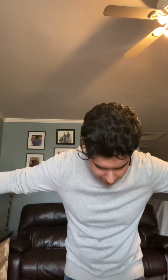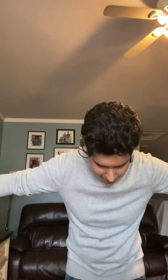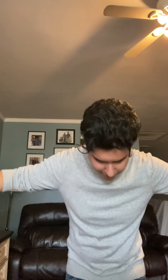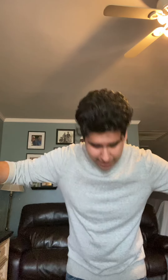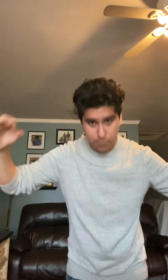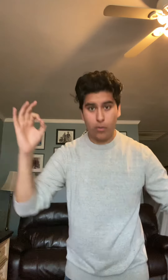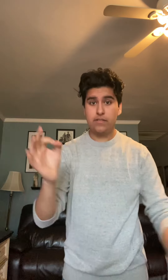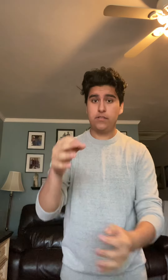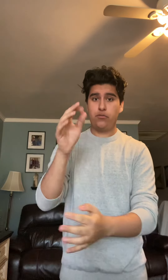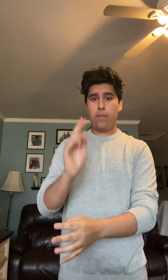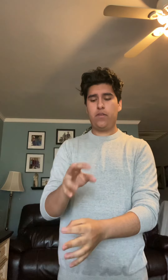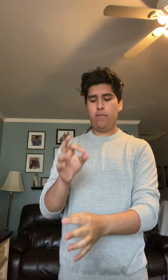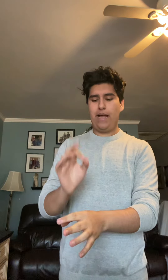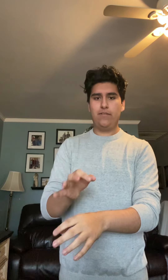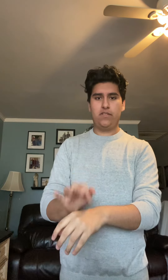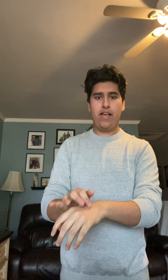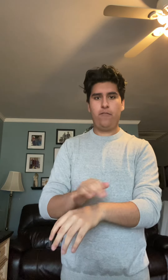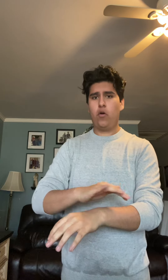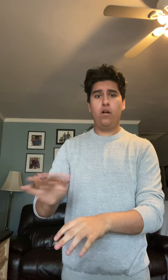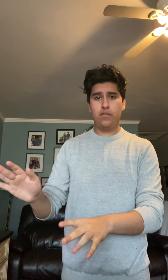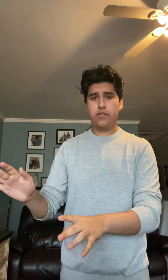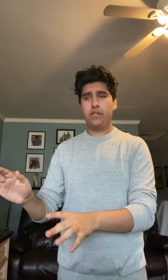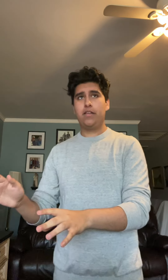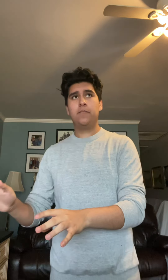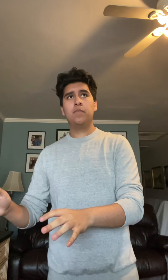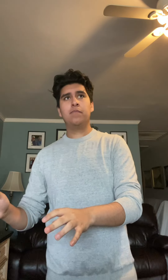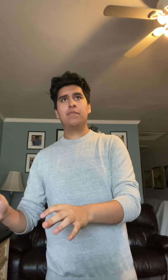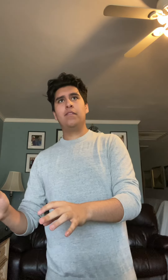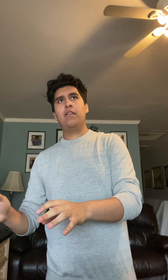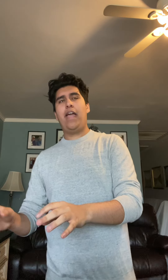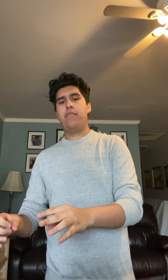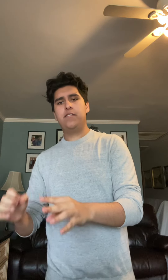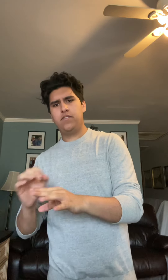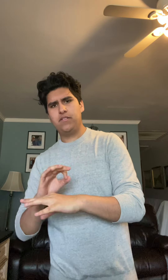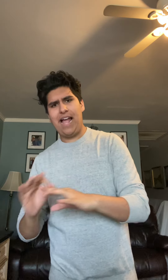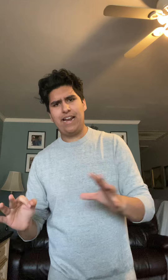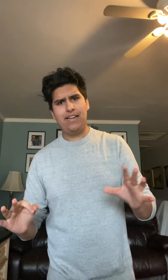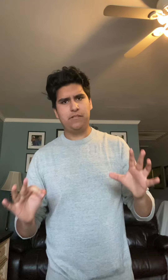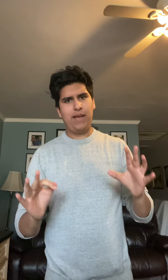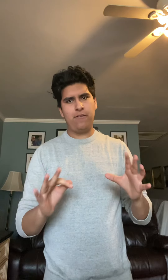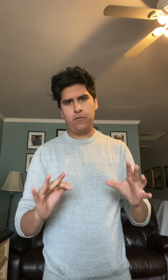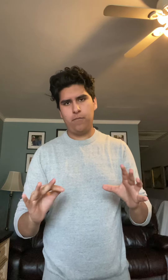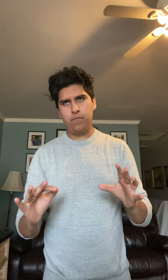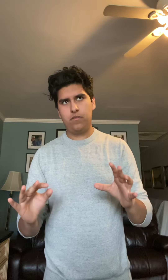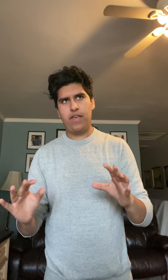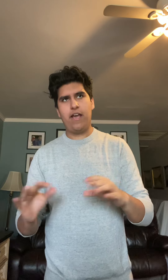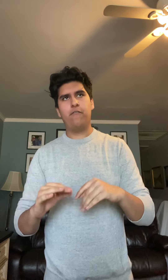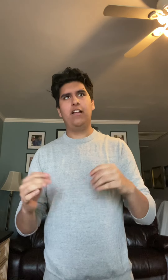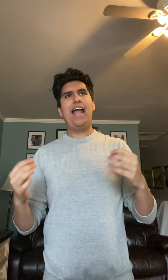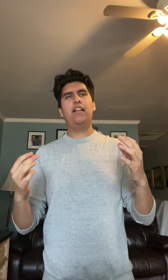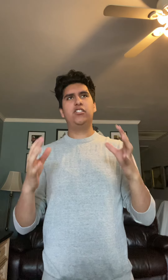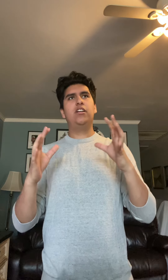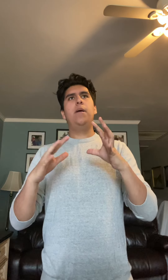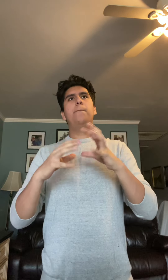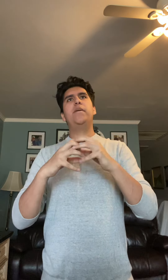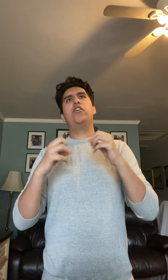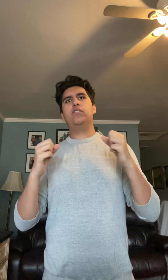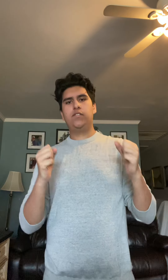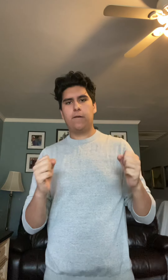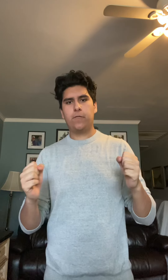like that, and poison drips on the back of his neck for all of eternity. And this is the most agonizing, painful thing ever. Just pure suffering